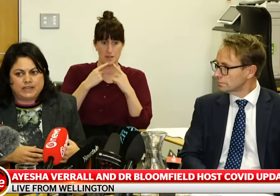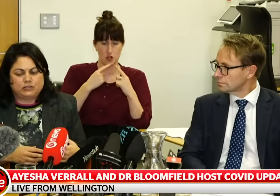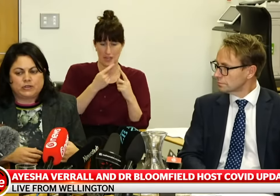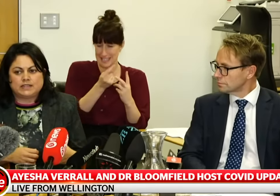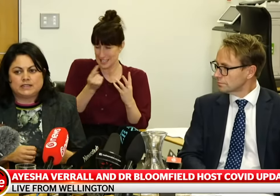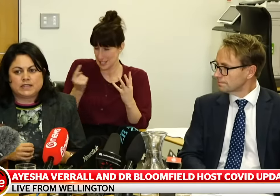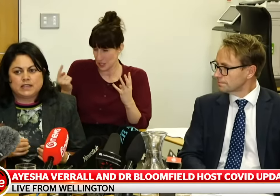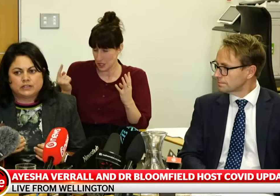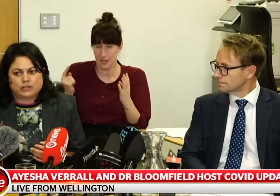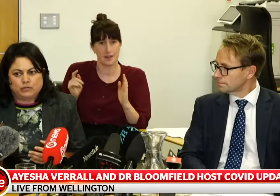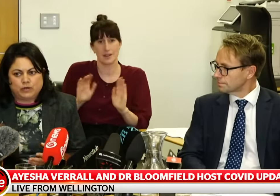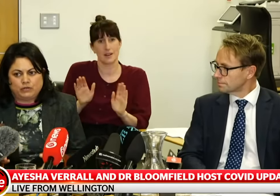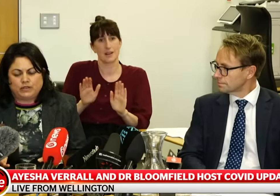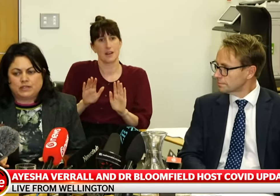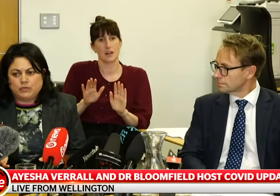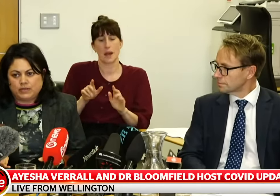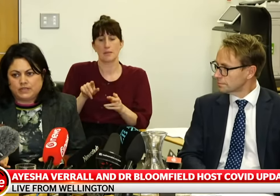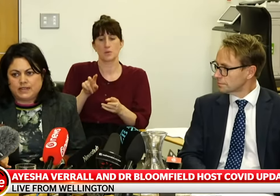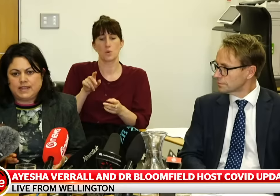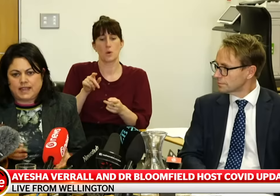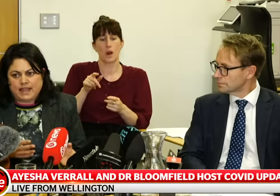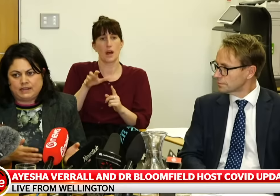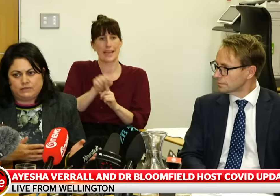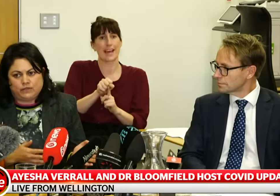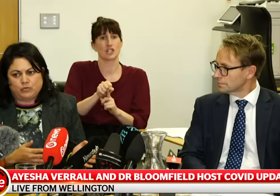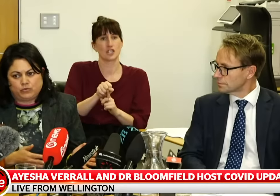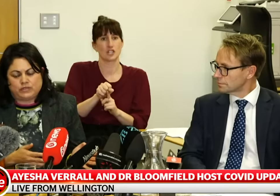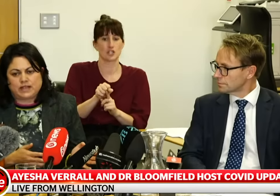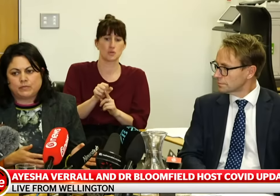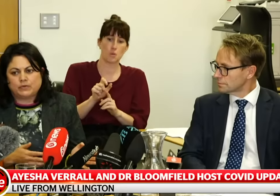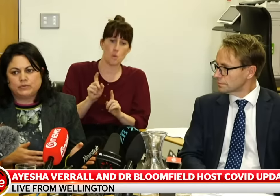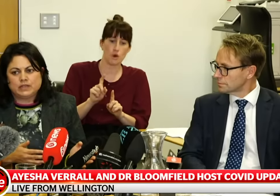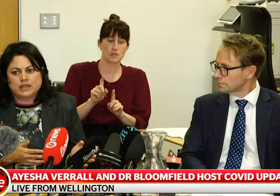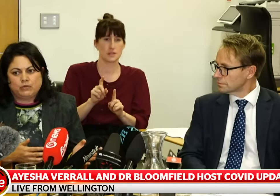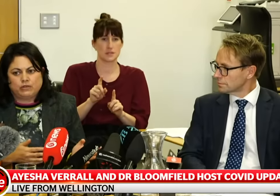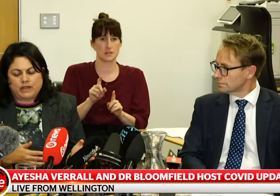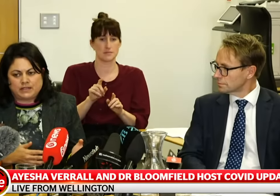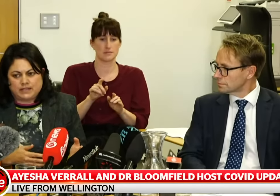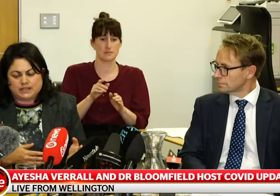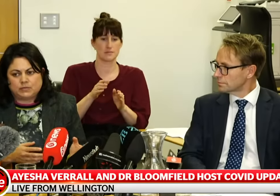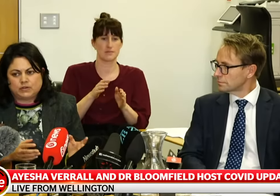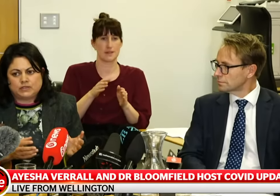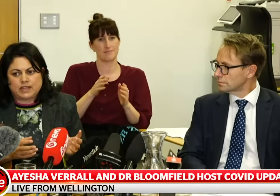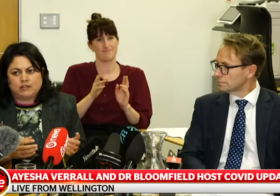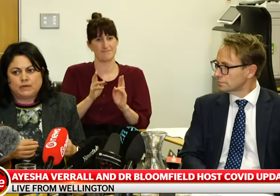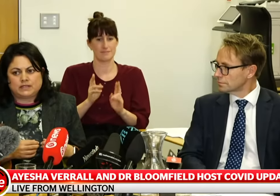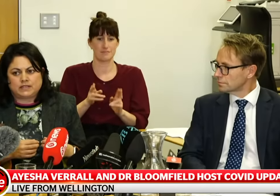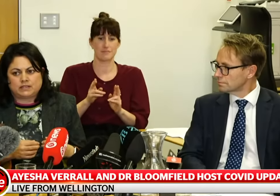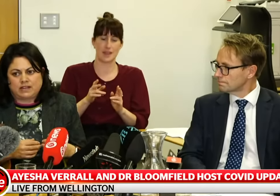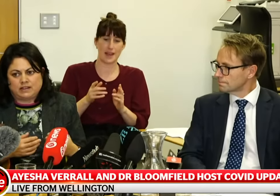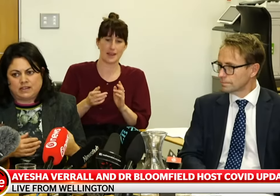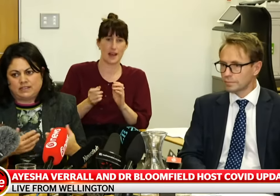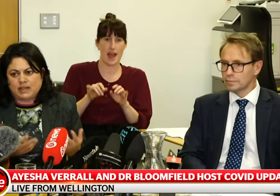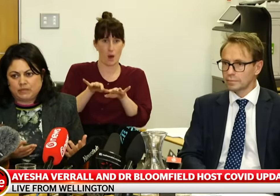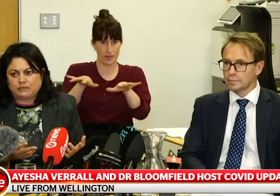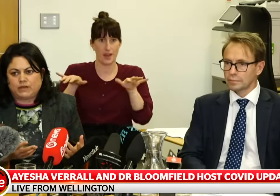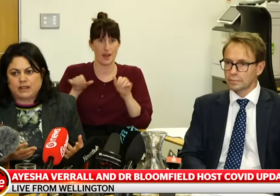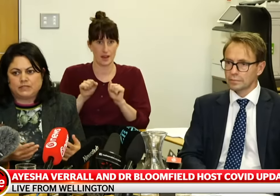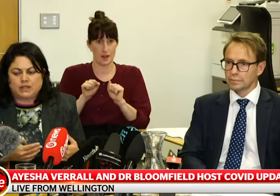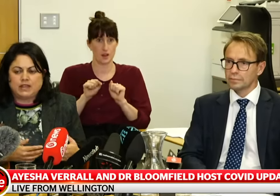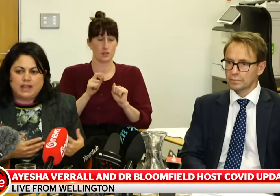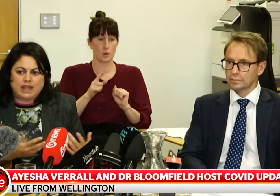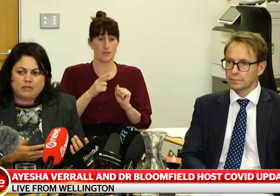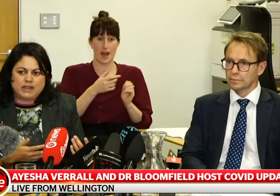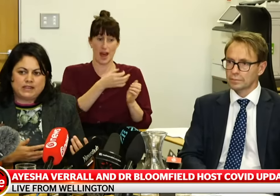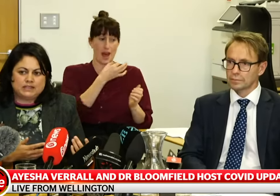to detect trends. So for both the community and for the border samples, we've asked experts to help us design a sampling frame.